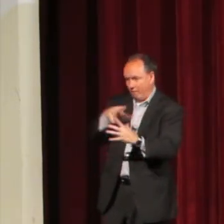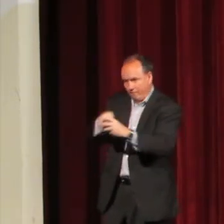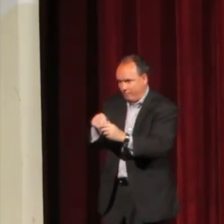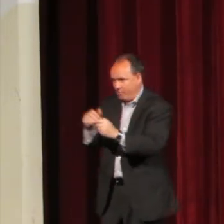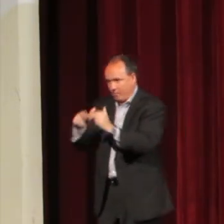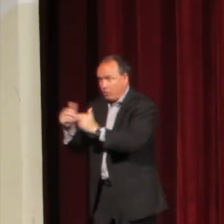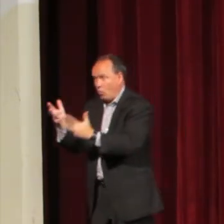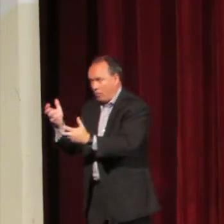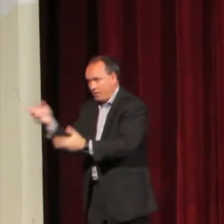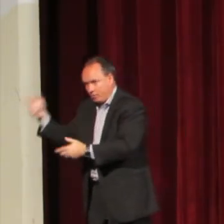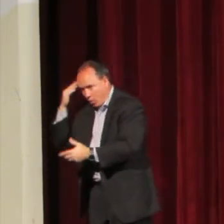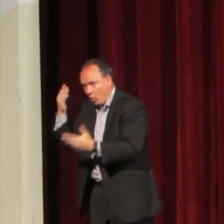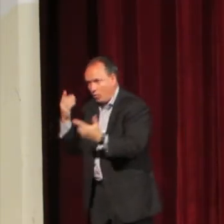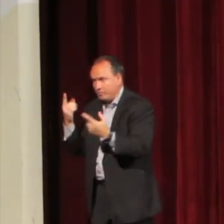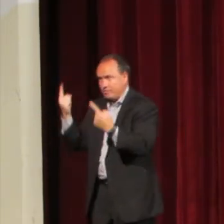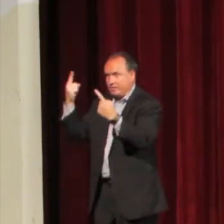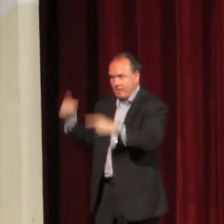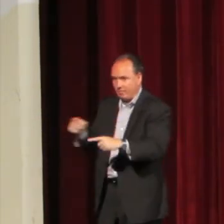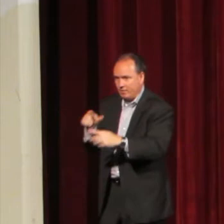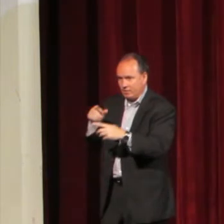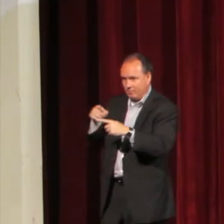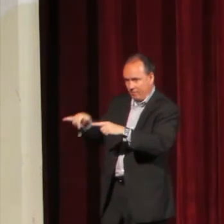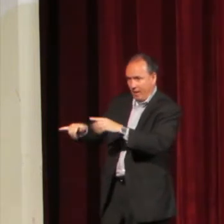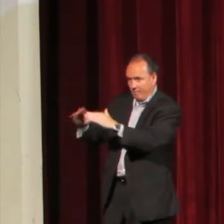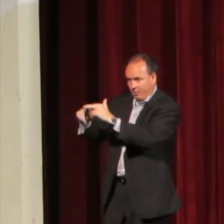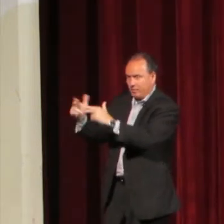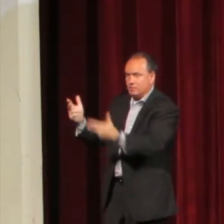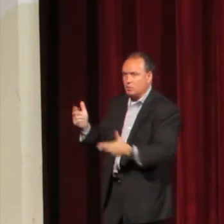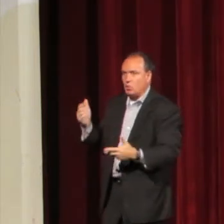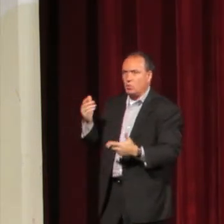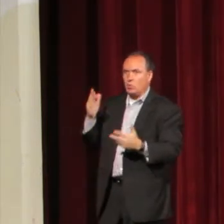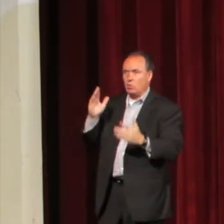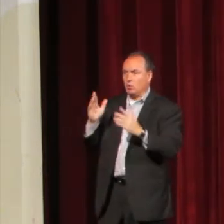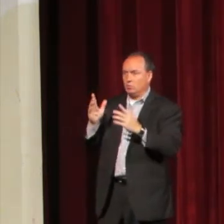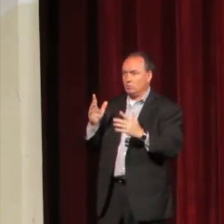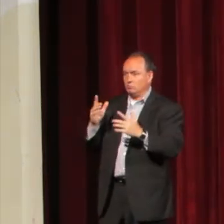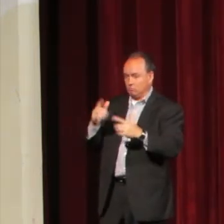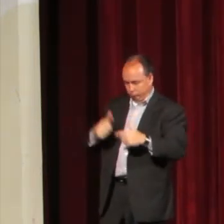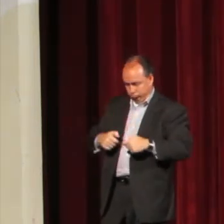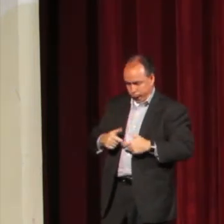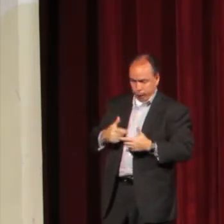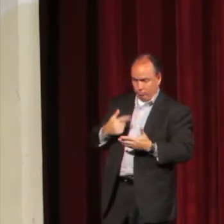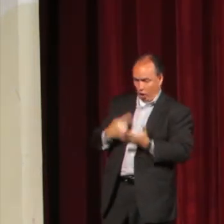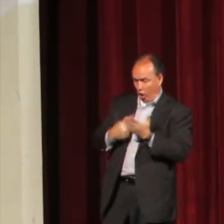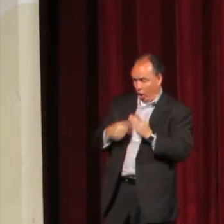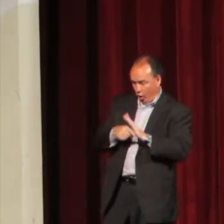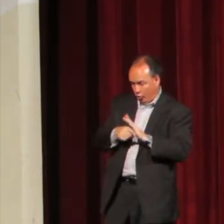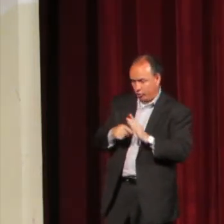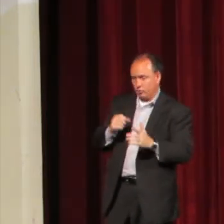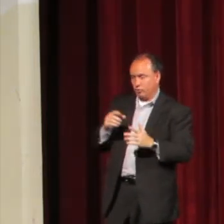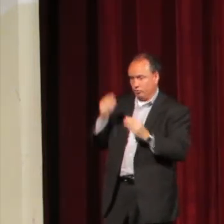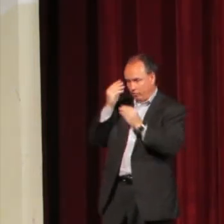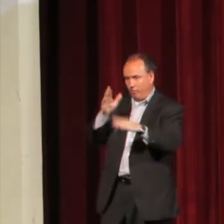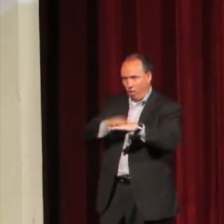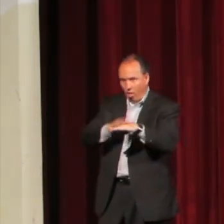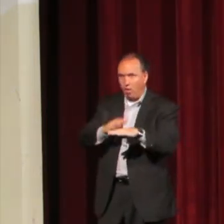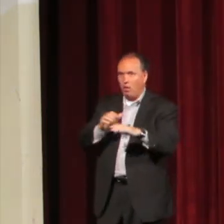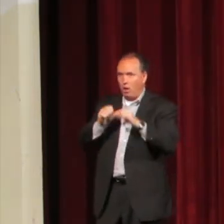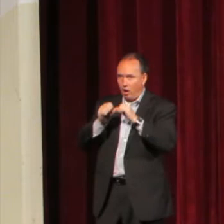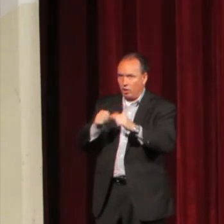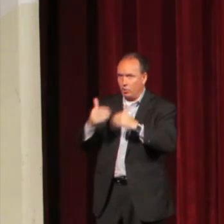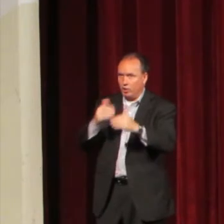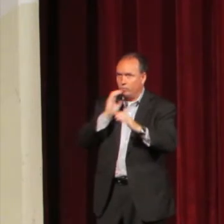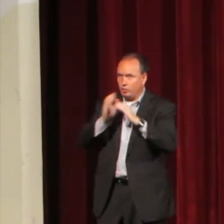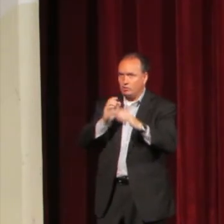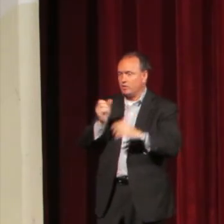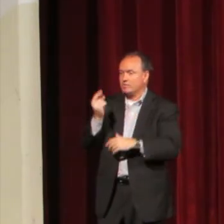them to know if something is going on in that building. They would get the alert, they would get the notification. They will get ongoing communication